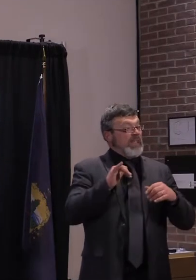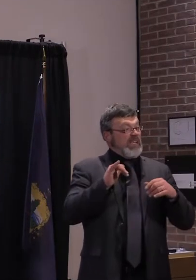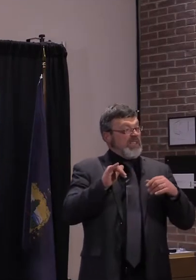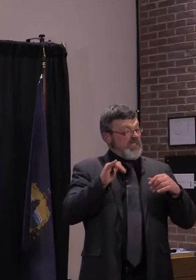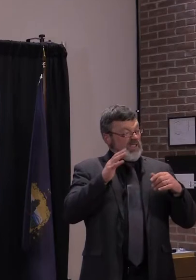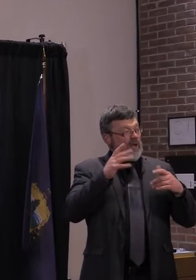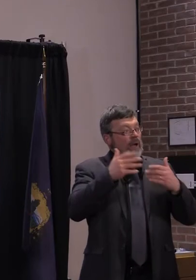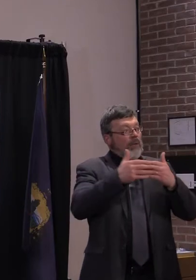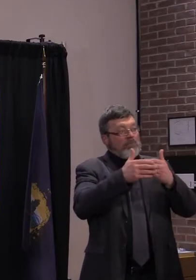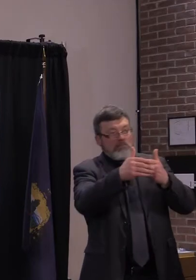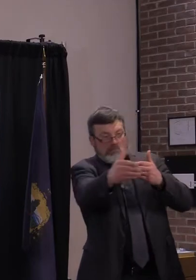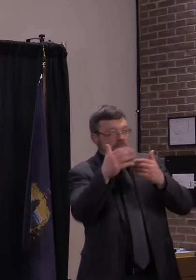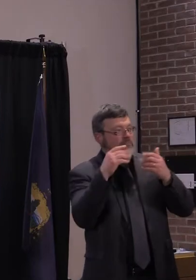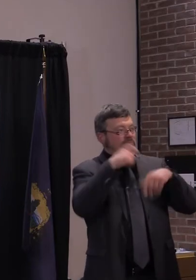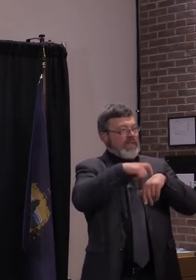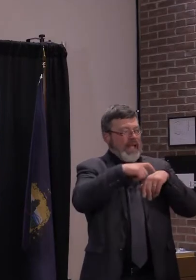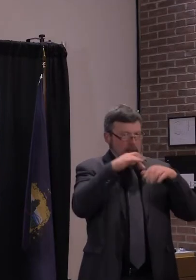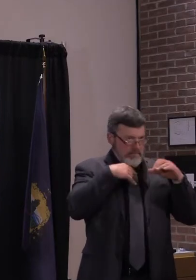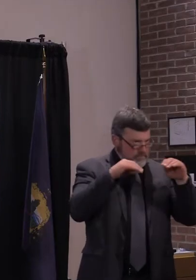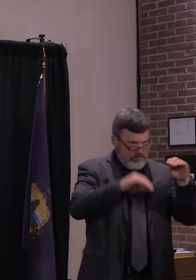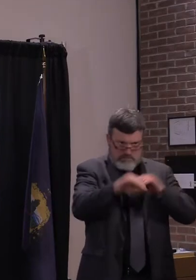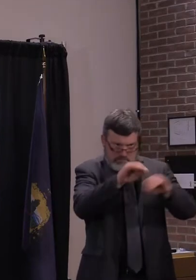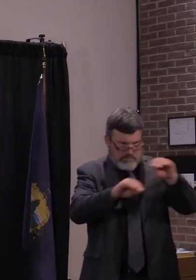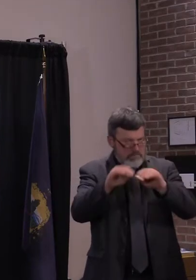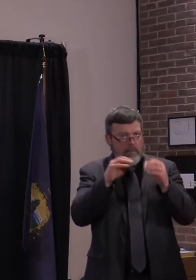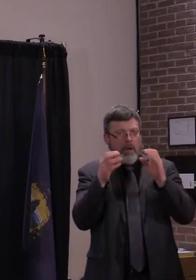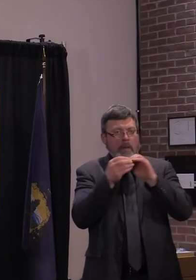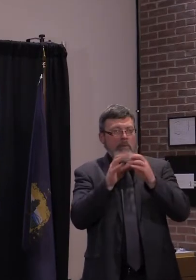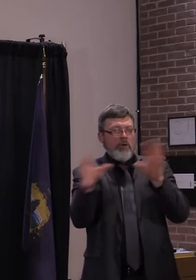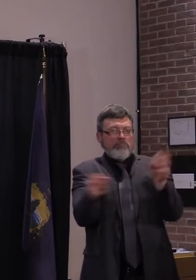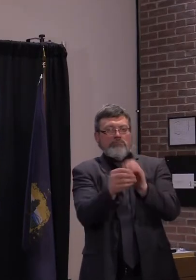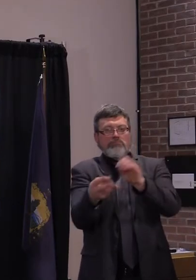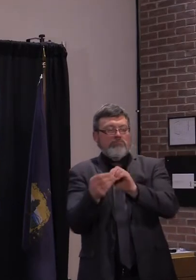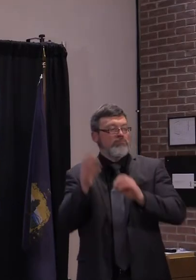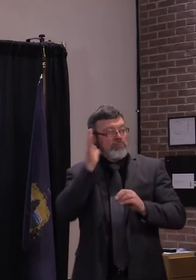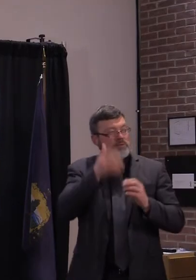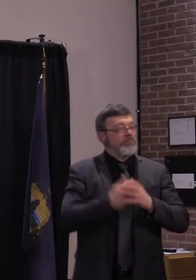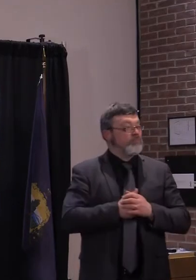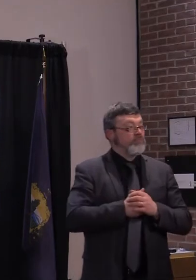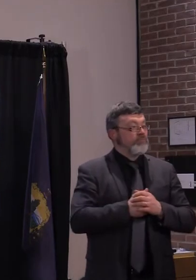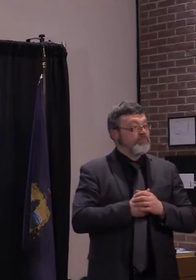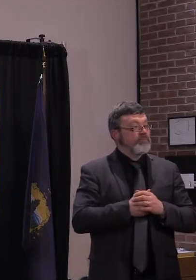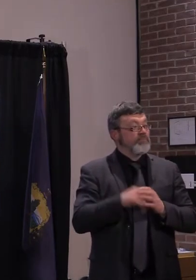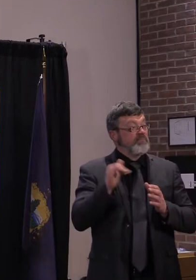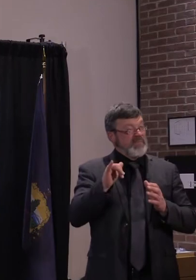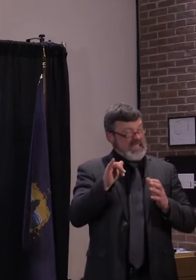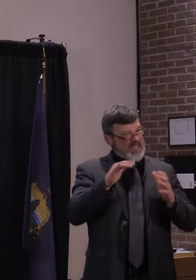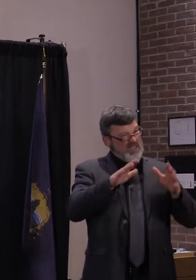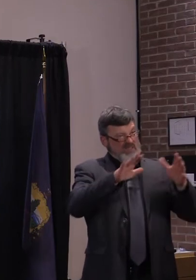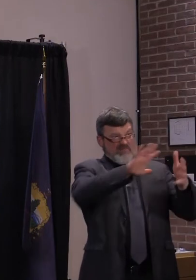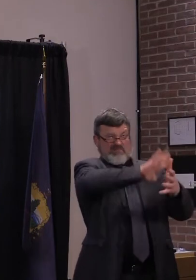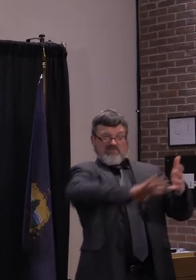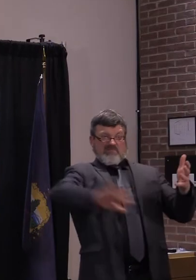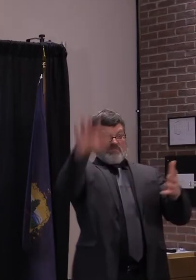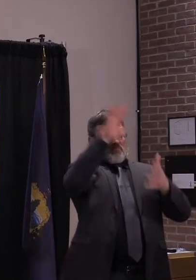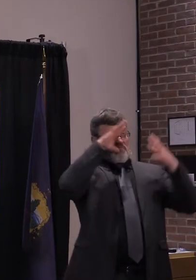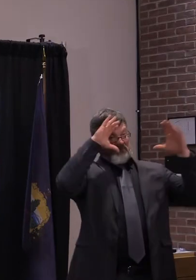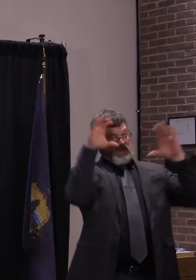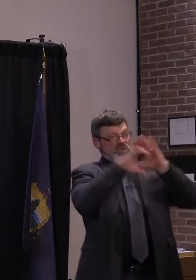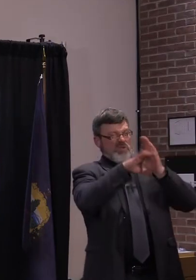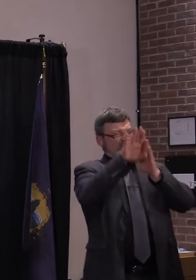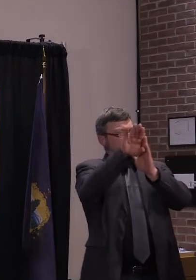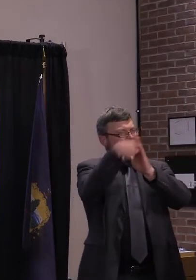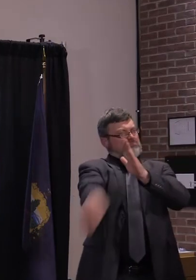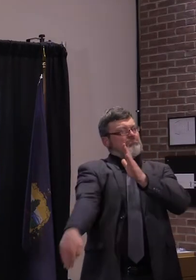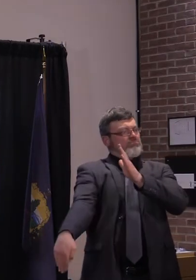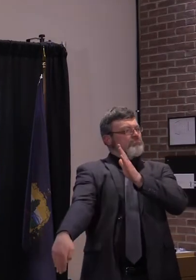Nonetheless, as we continue to watch these downward trajectories, We can see where we are headed, which is a time